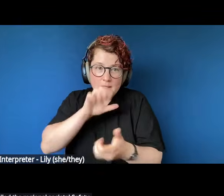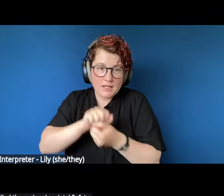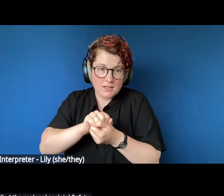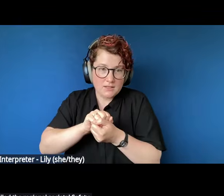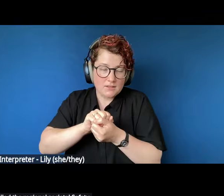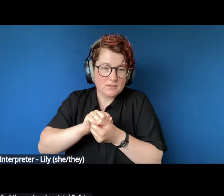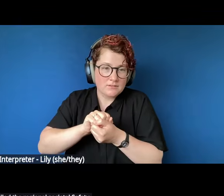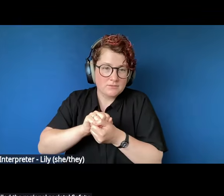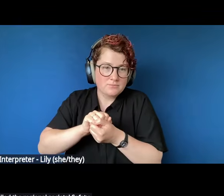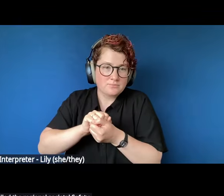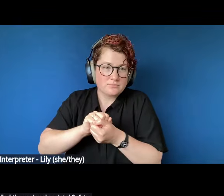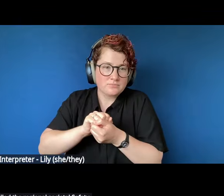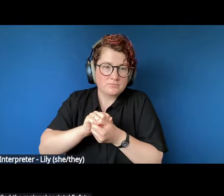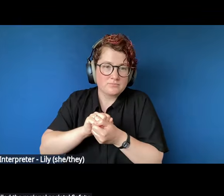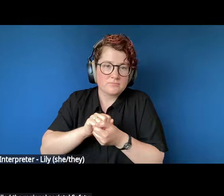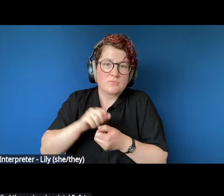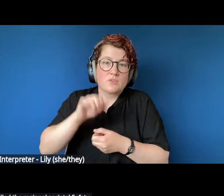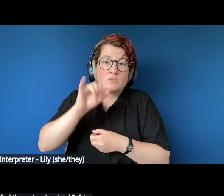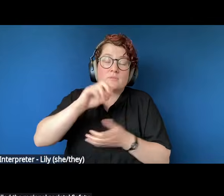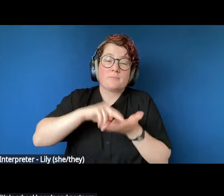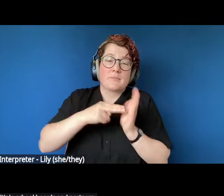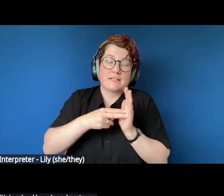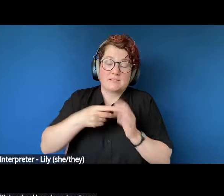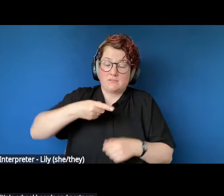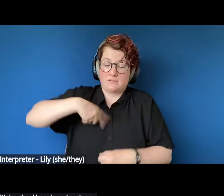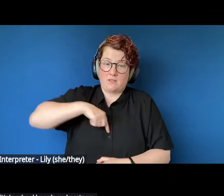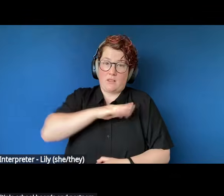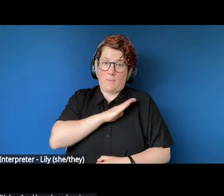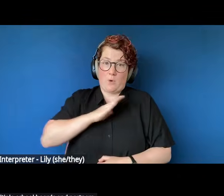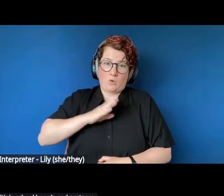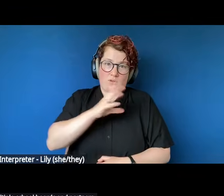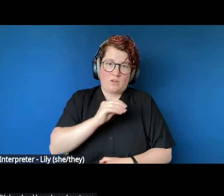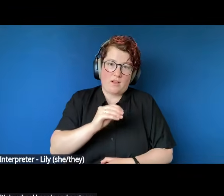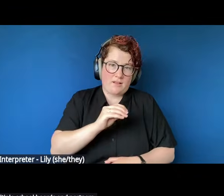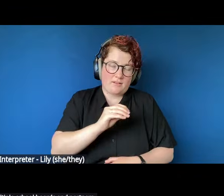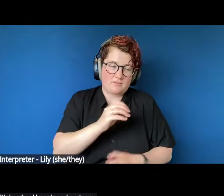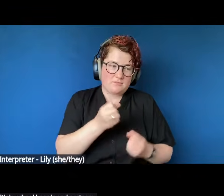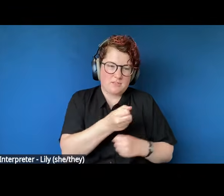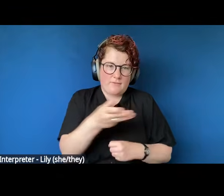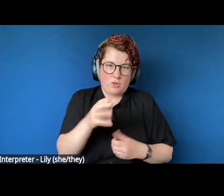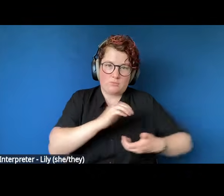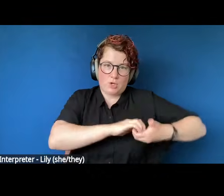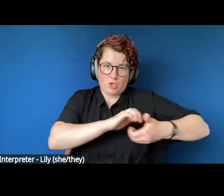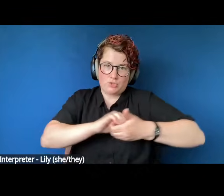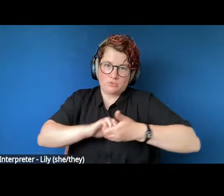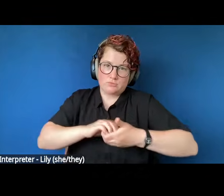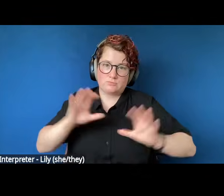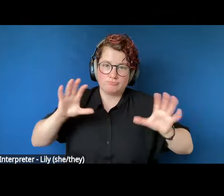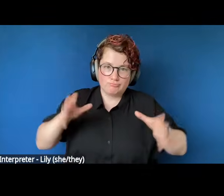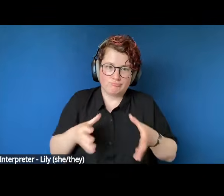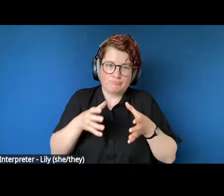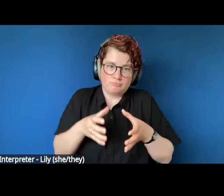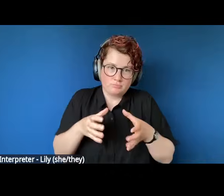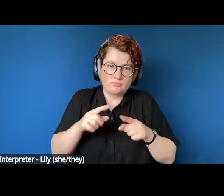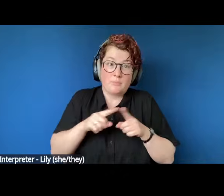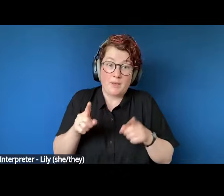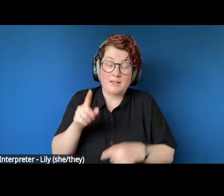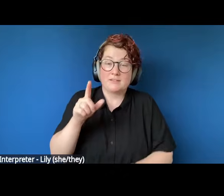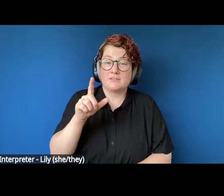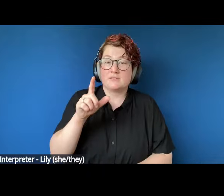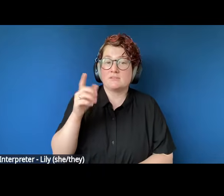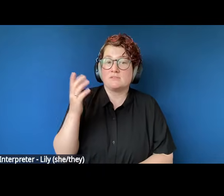school boards and partners meet to discuss safety. And the board prior to January 30th, 2025 had